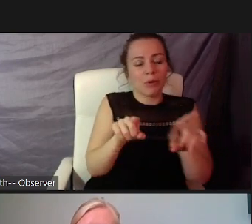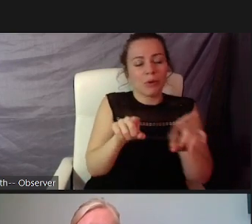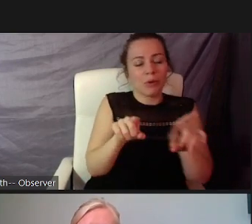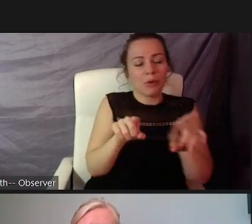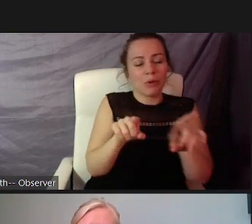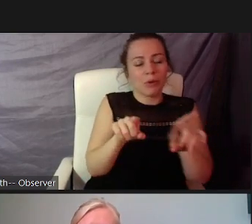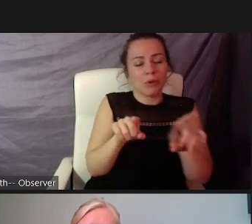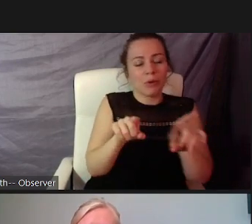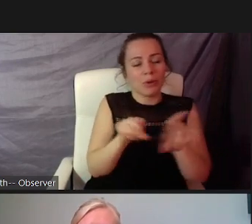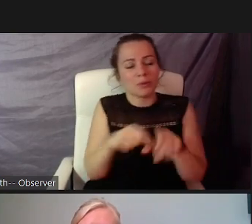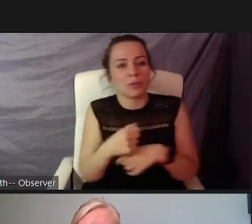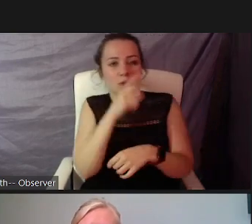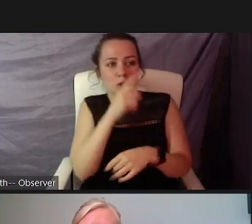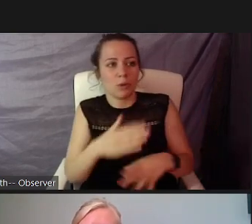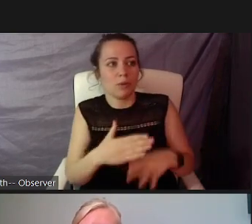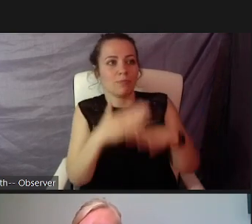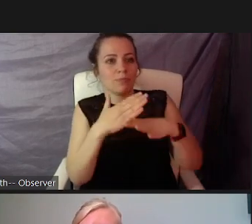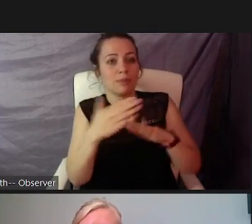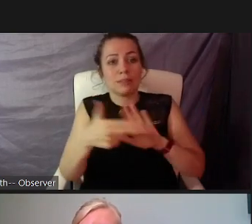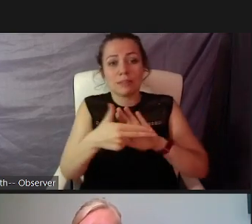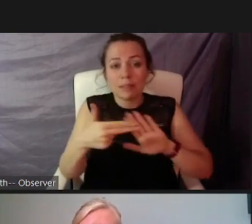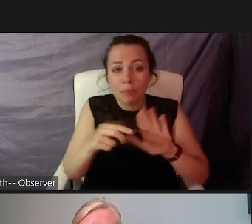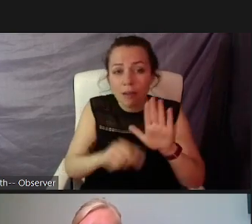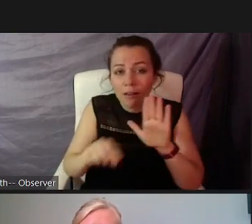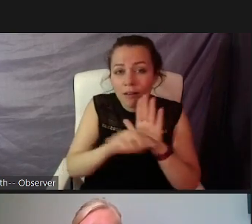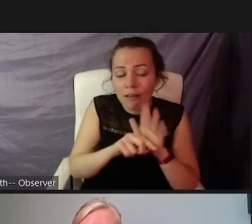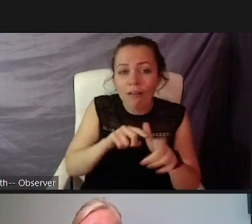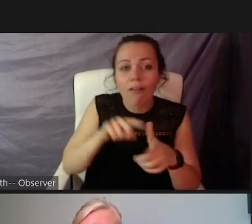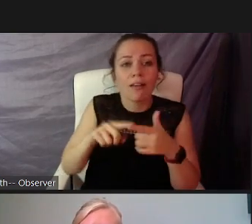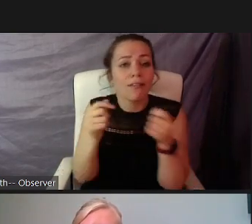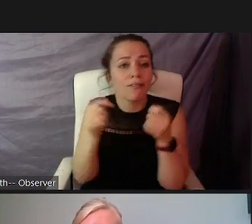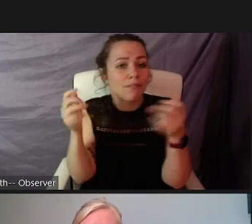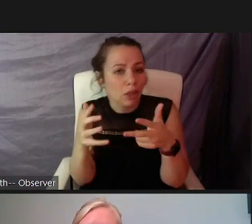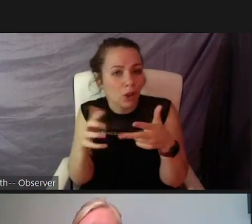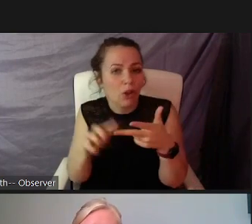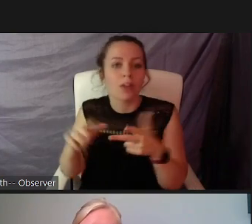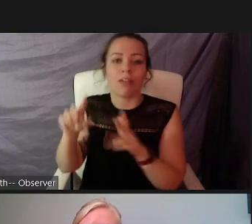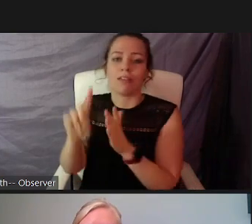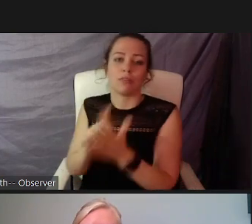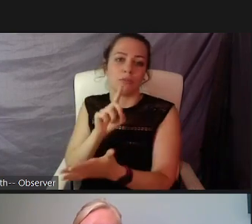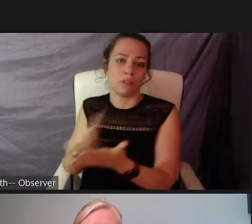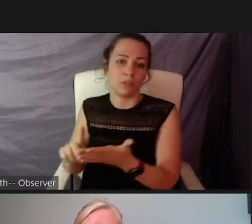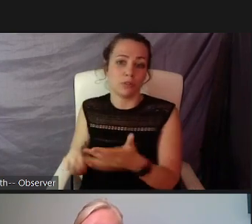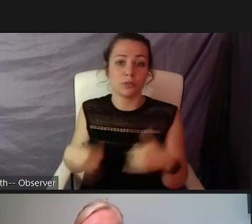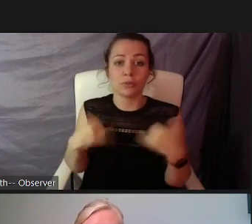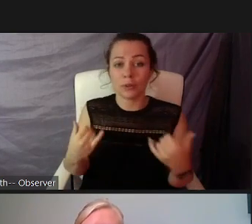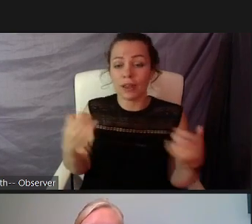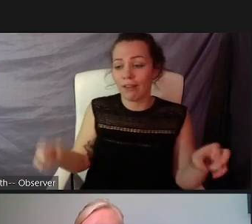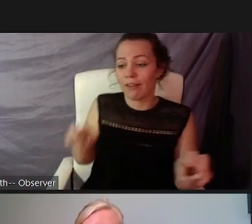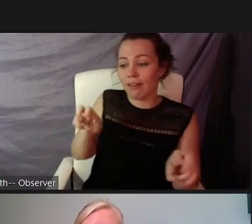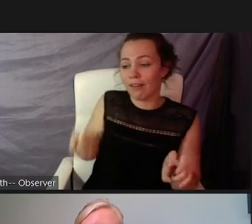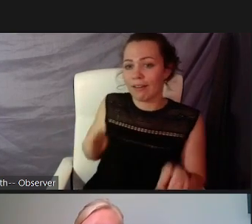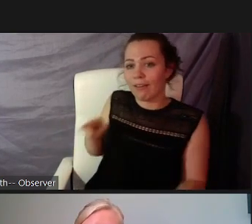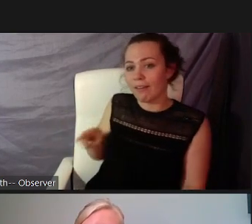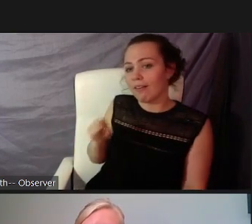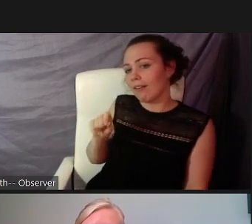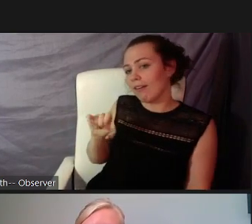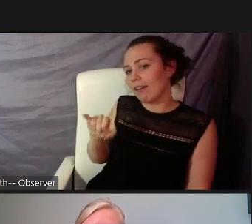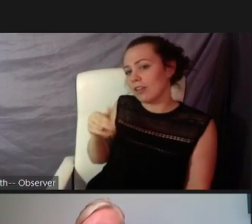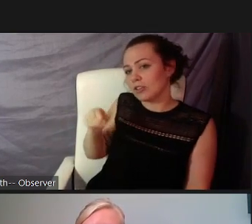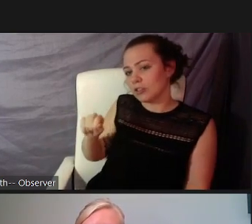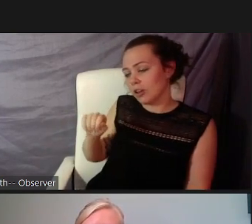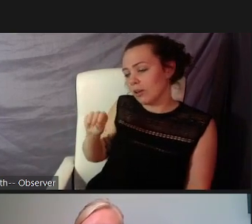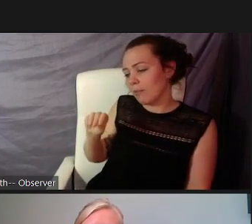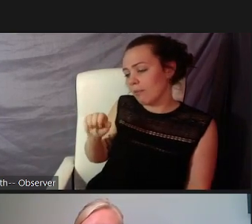and discrimination. So today, I'm sitting here with our mental health expert, Aisha Malik, to